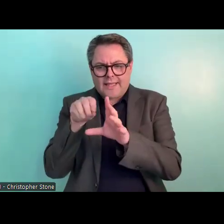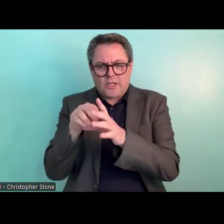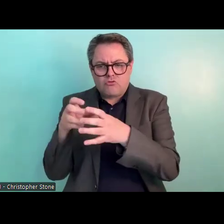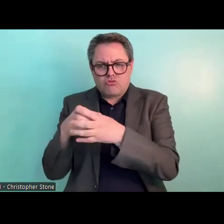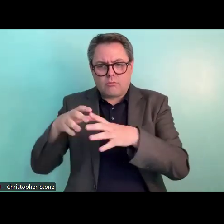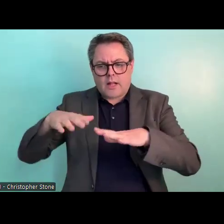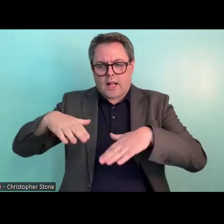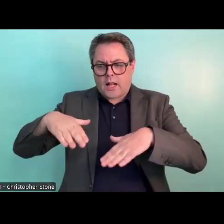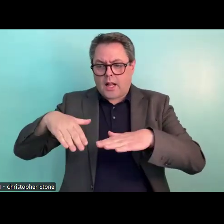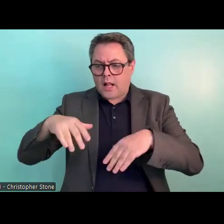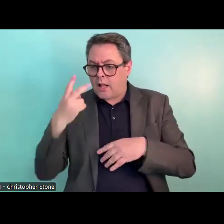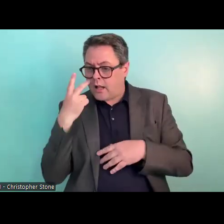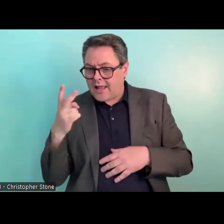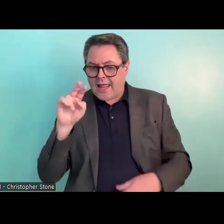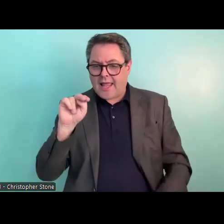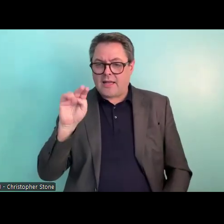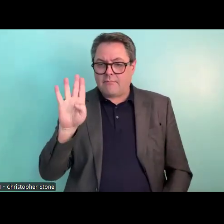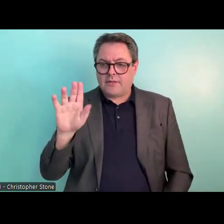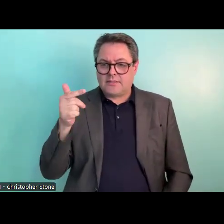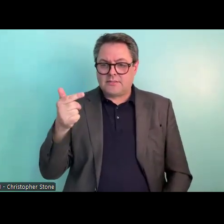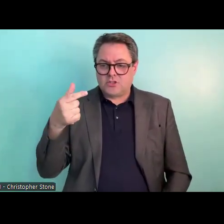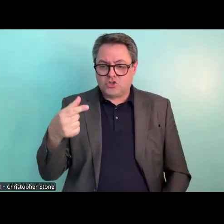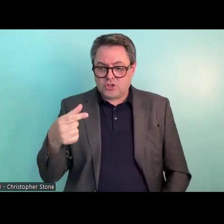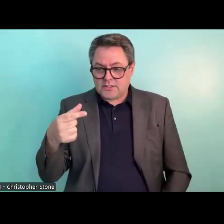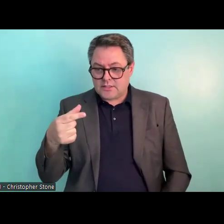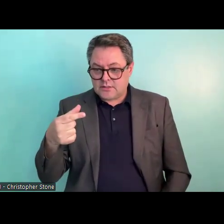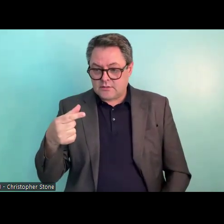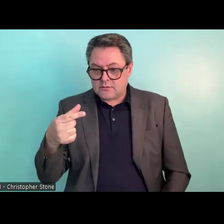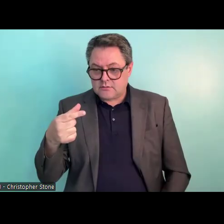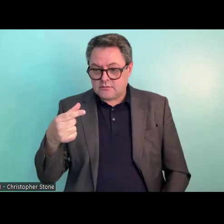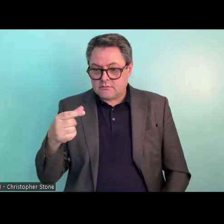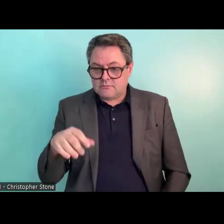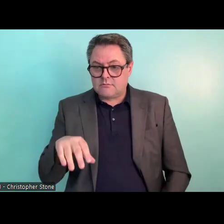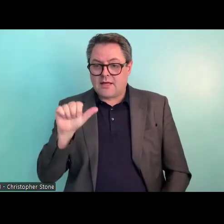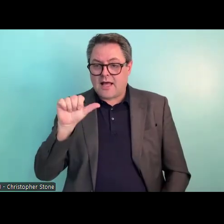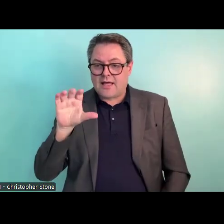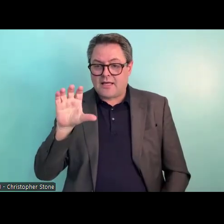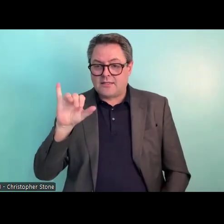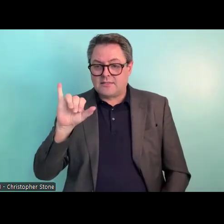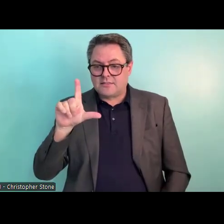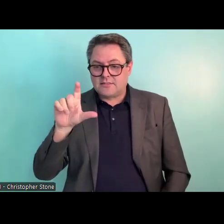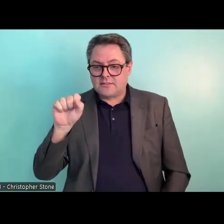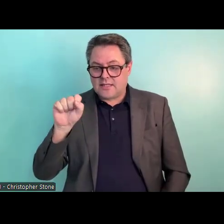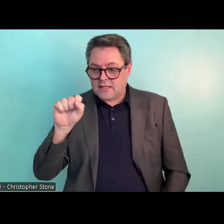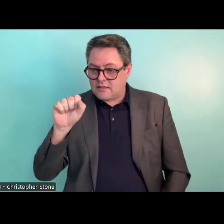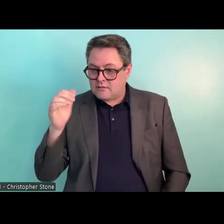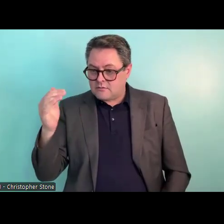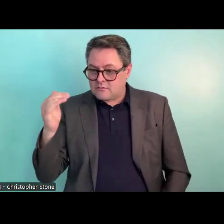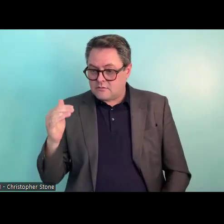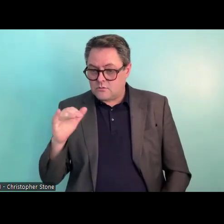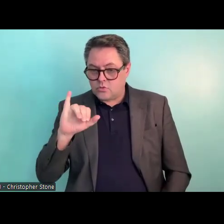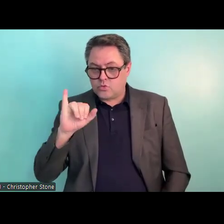It seems that a couple of our members are suggesting they aren't in that group yet. So